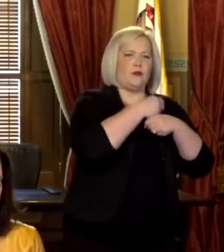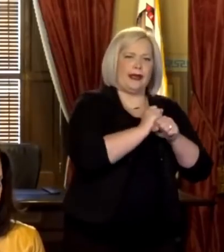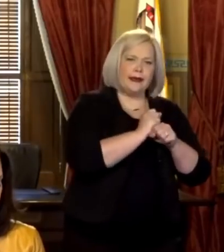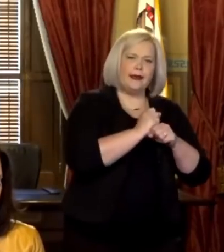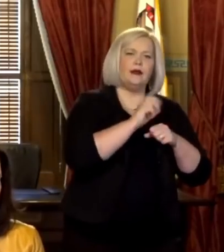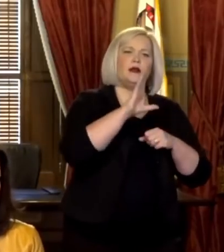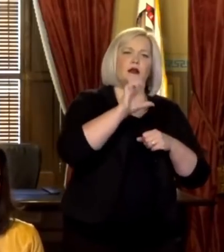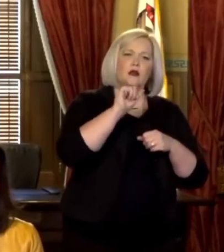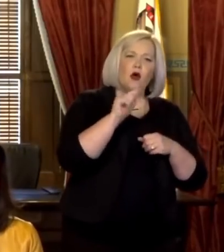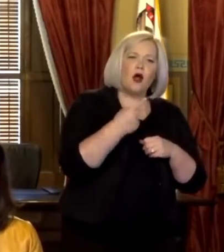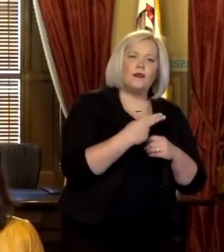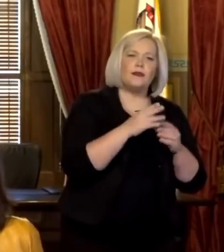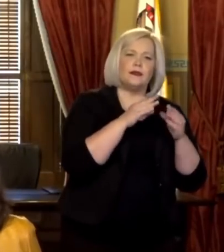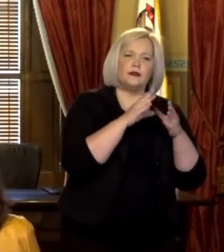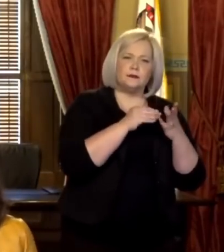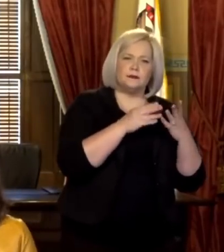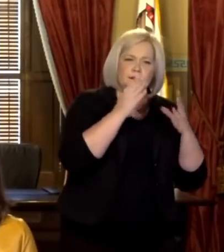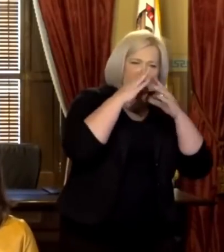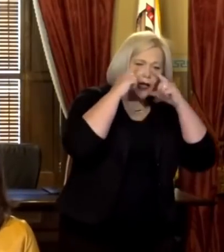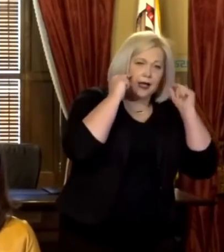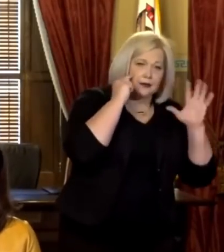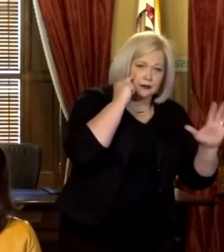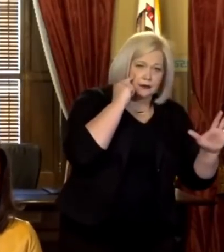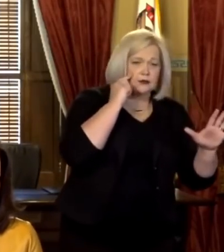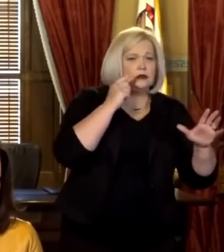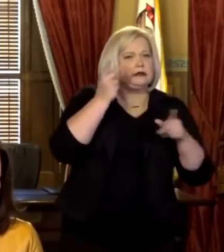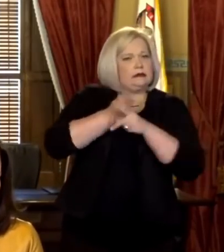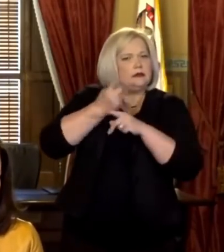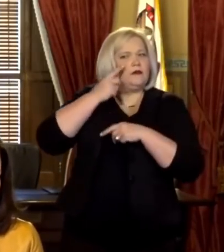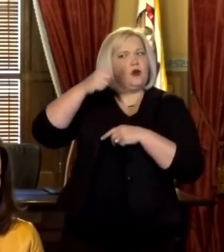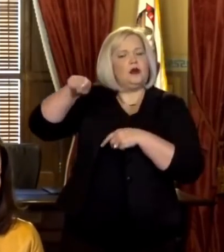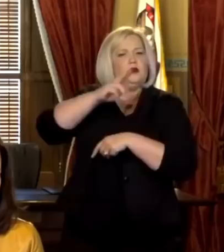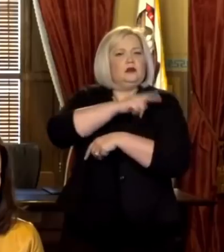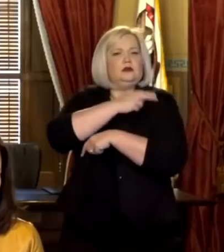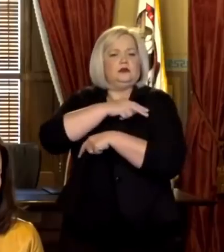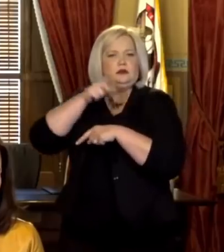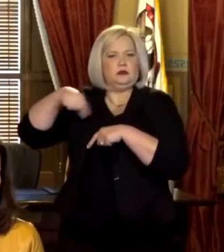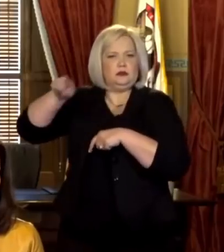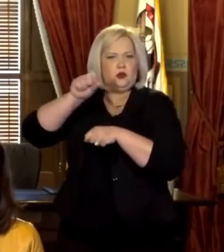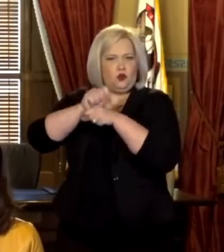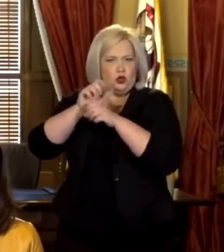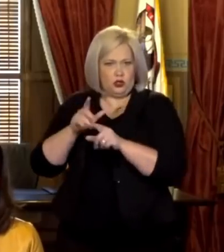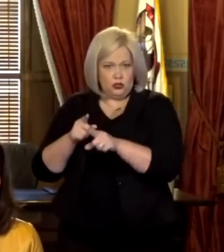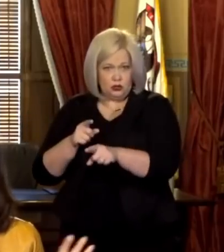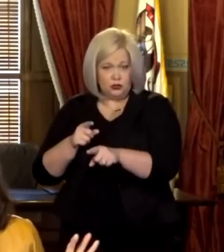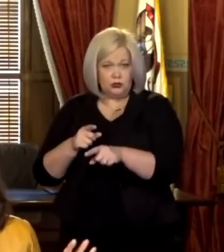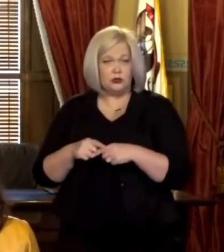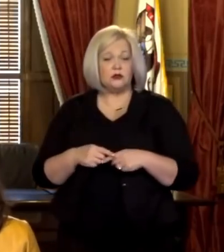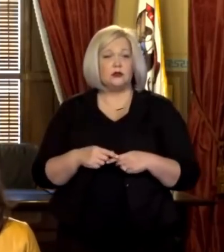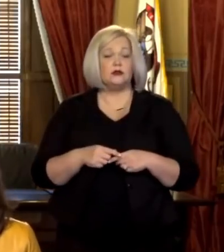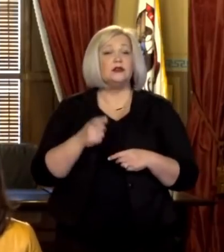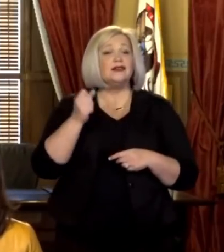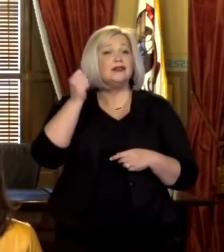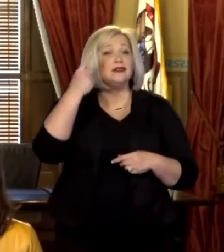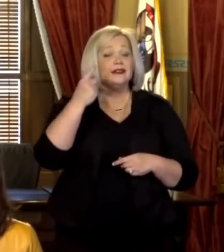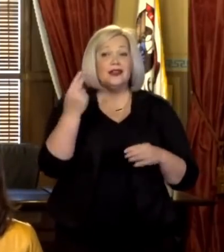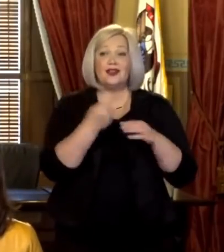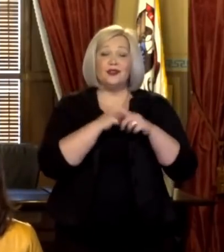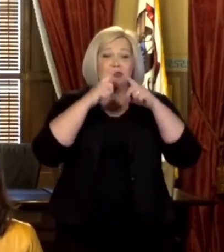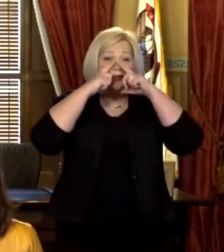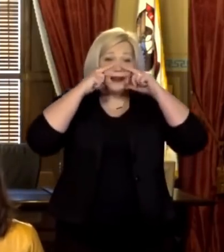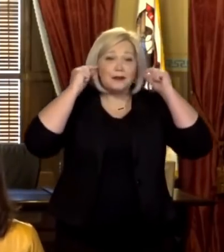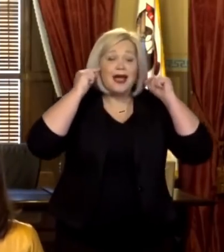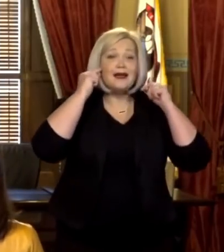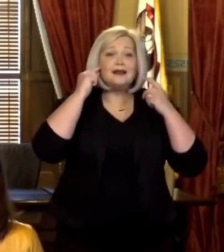sick. Let me be clear though, wearing a mask does not mean that you are immune and that you don't need